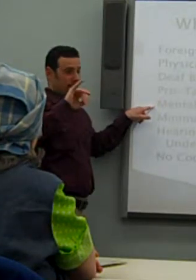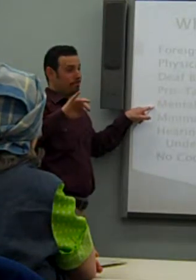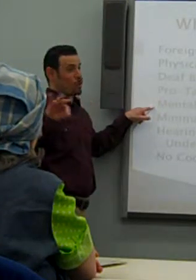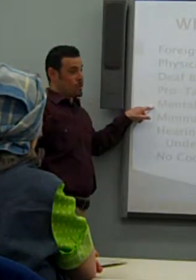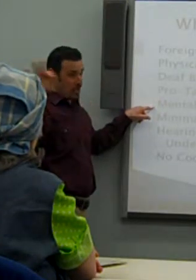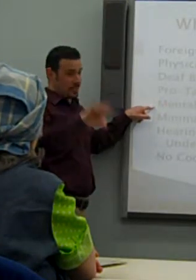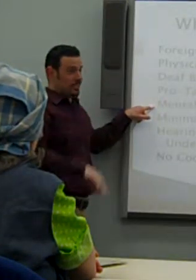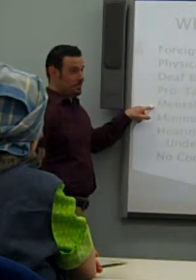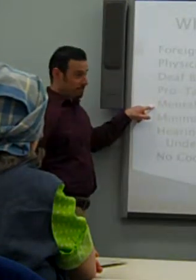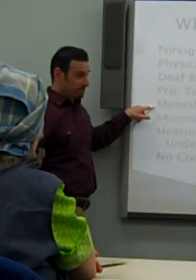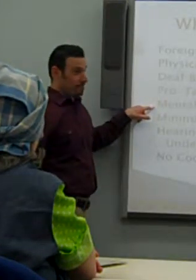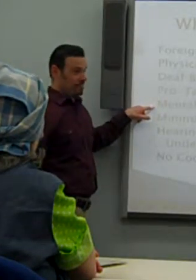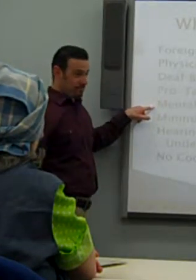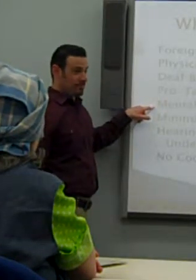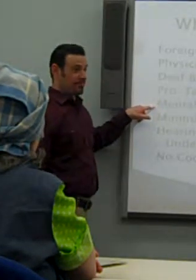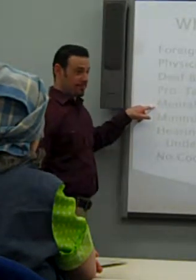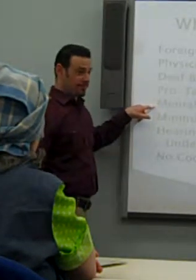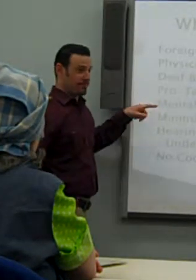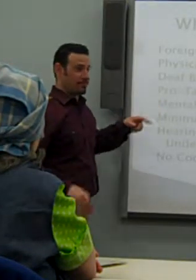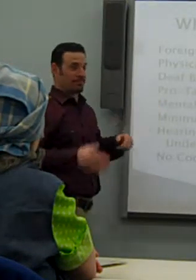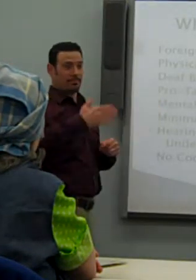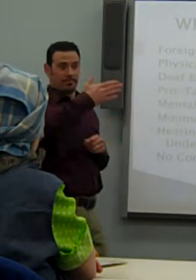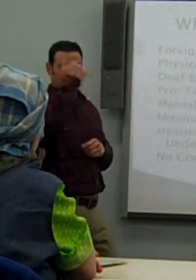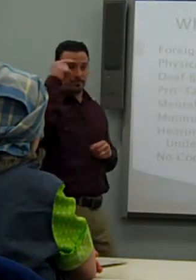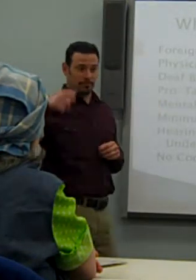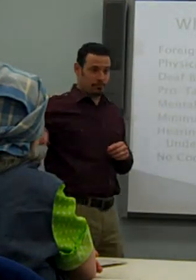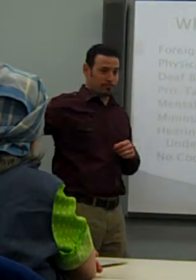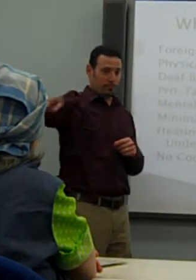it. Mental health, it's so important to have a CDI.